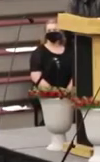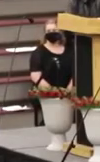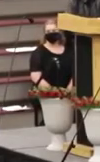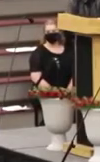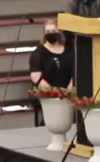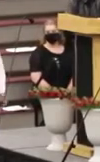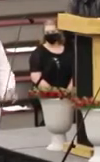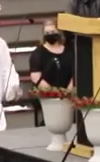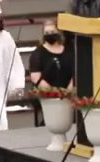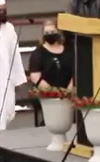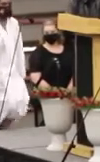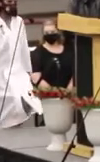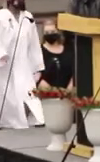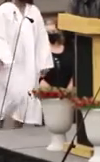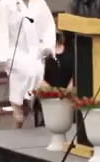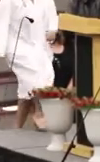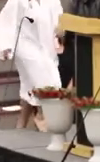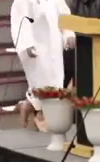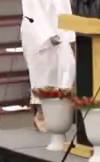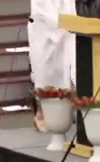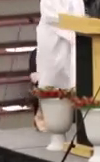Aya Brahimi.